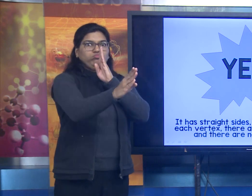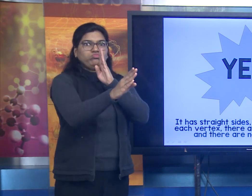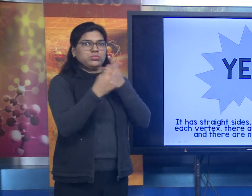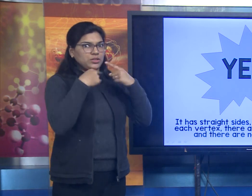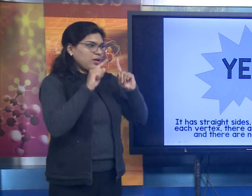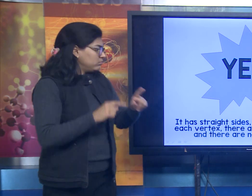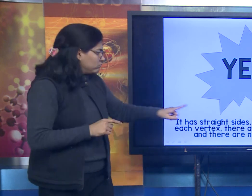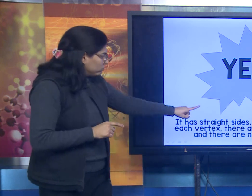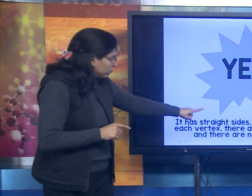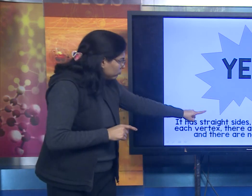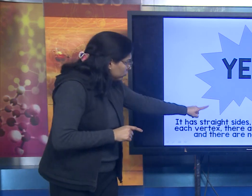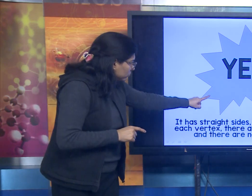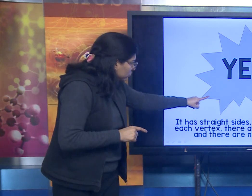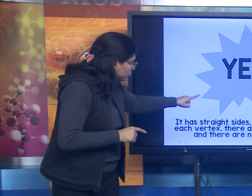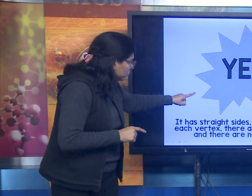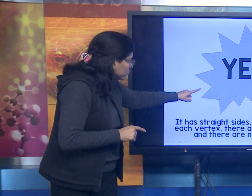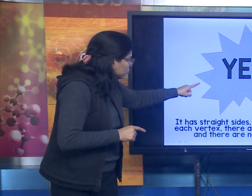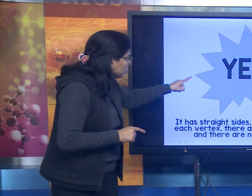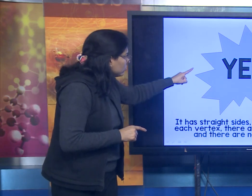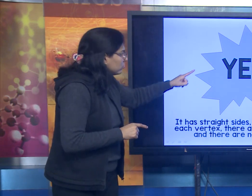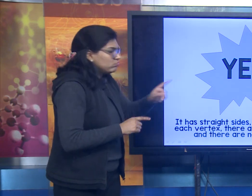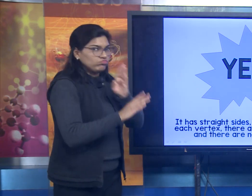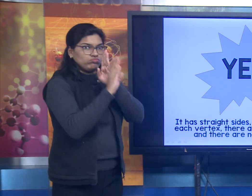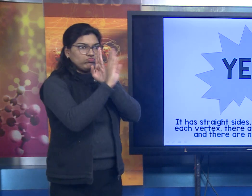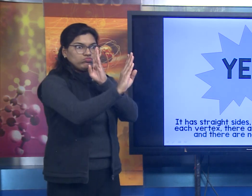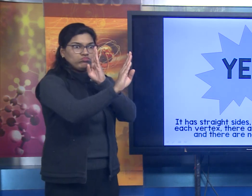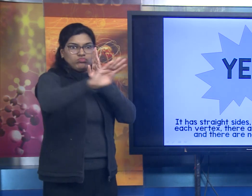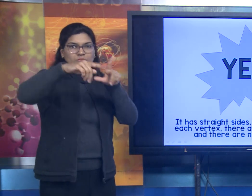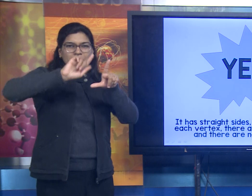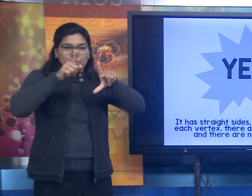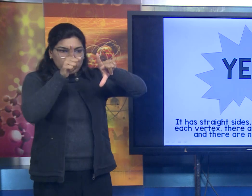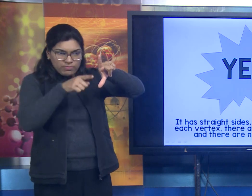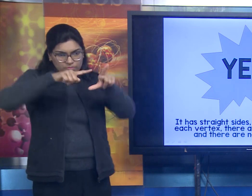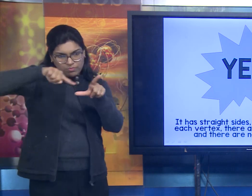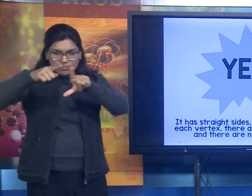See, it has a straight line. Yes, all the lines which we can see are straight,